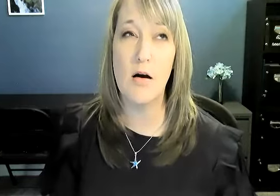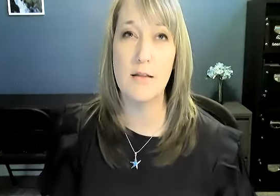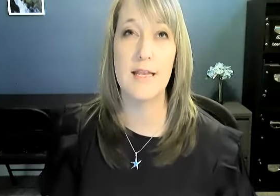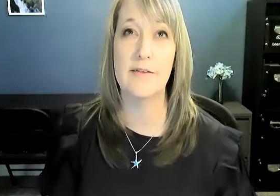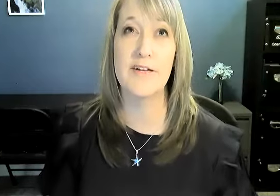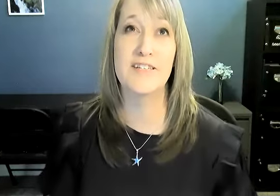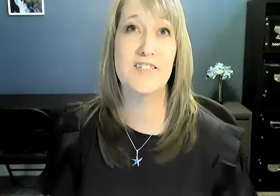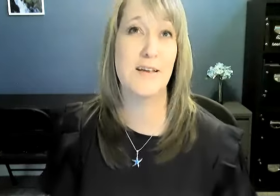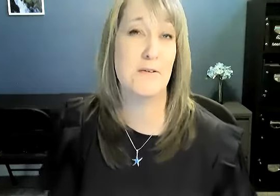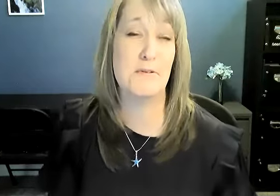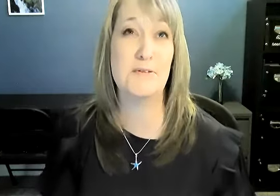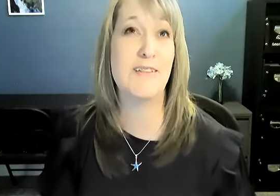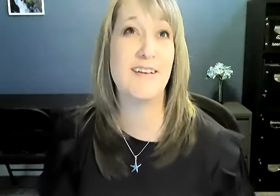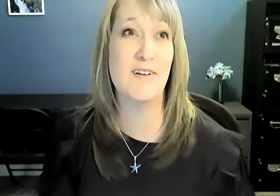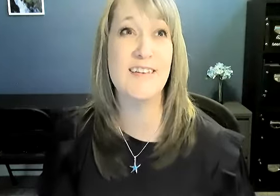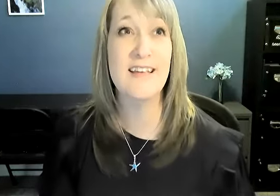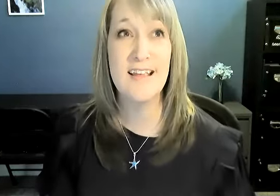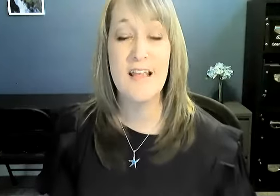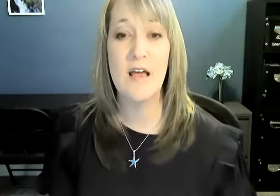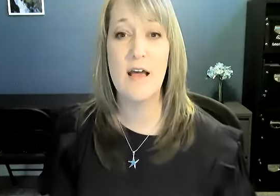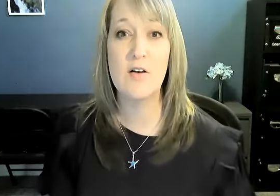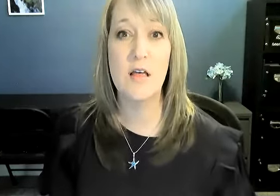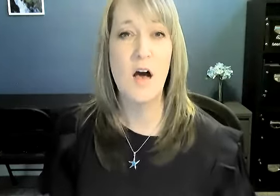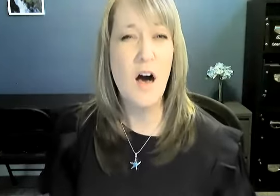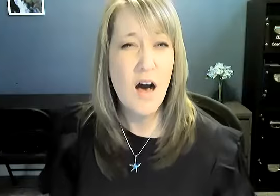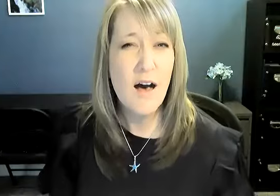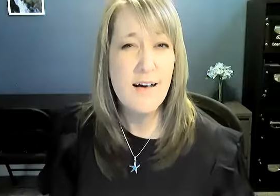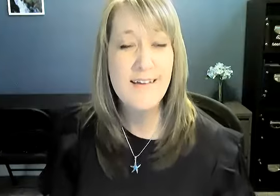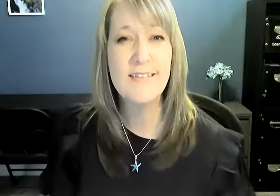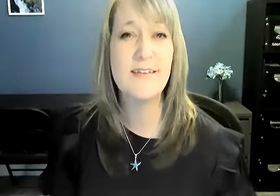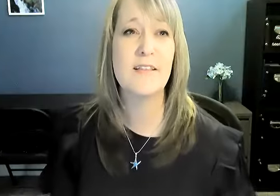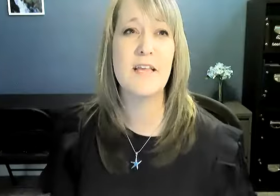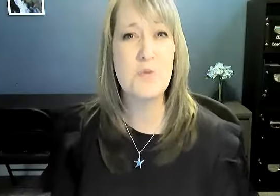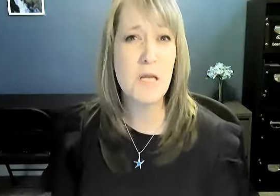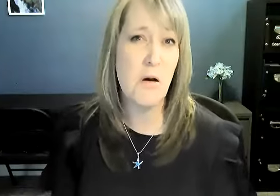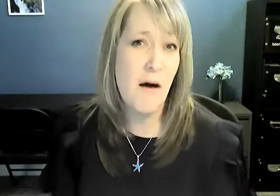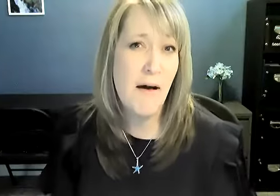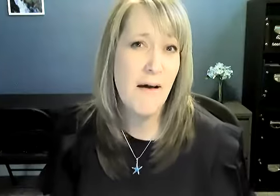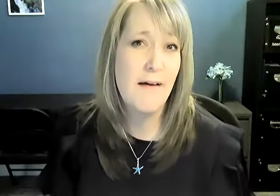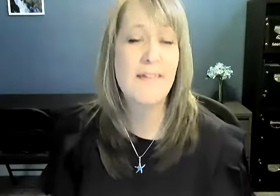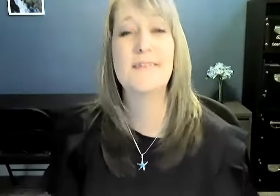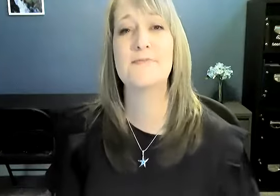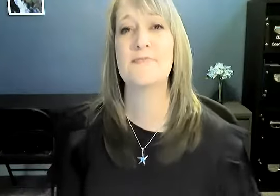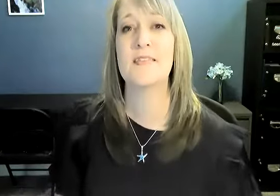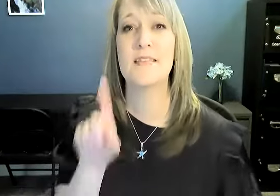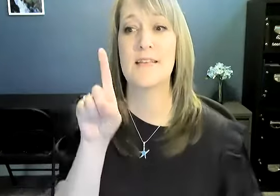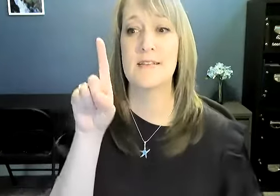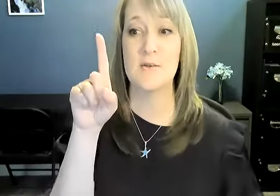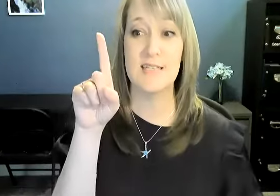in English, I don't know what it's really called. I call it, huh? Like, do you want to go, huh? So it's